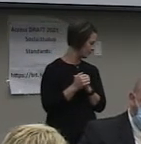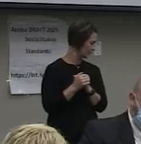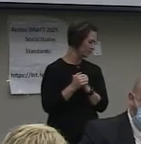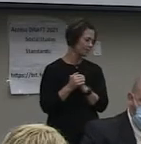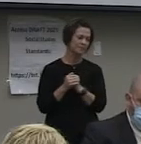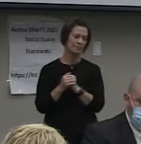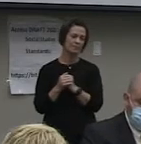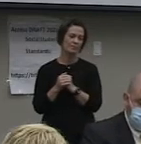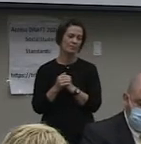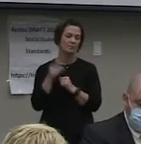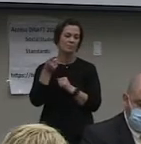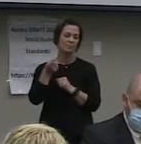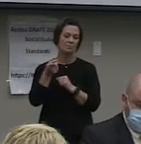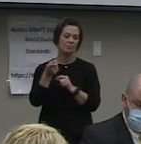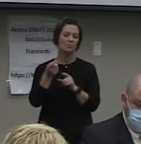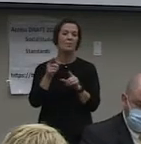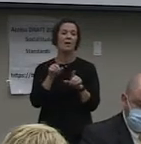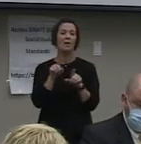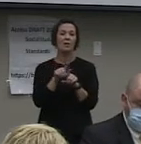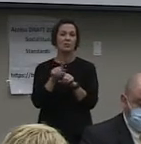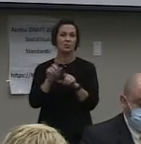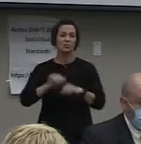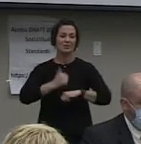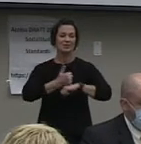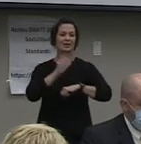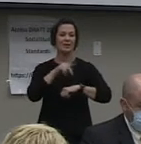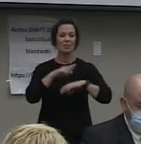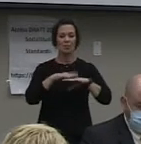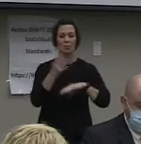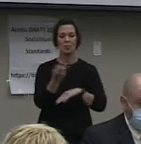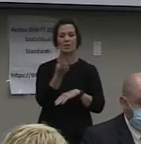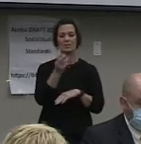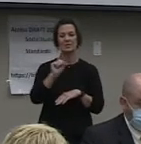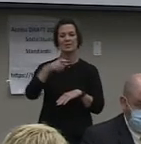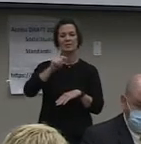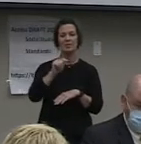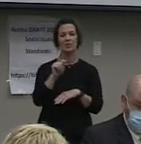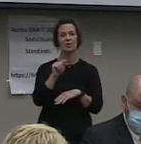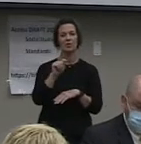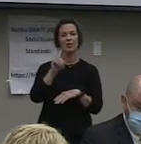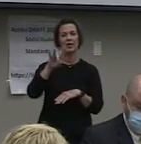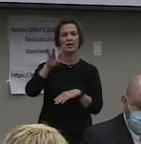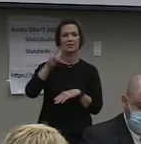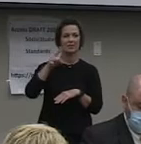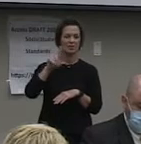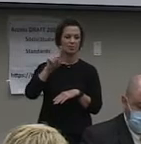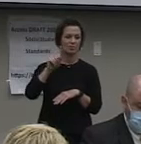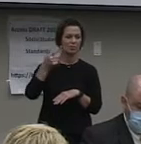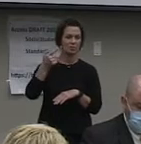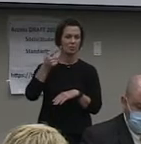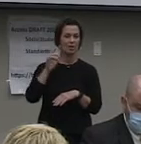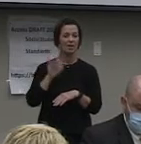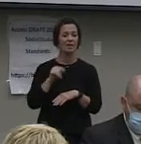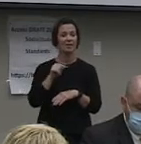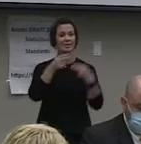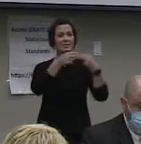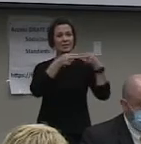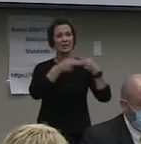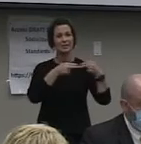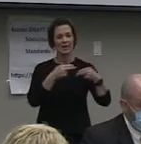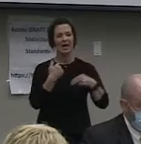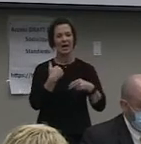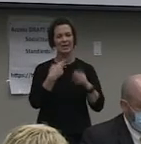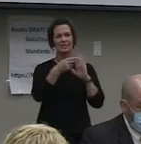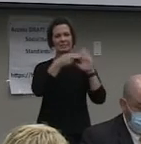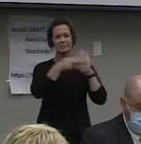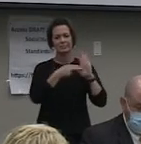As you are aware, you were all sent an updated version of the standards on Wednesday, September 8th, 2021. This slide highlights the changes included in